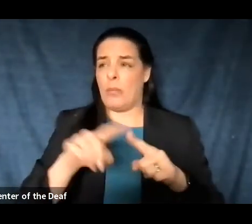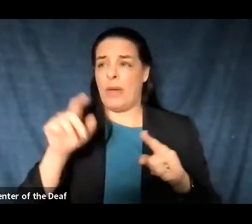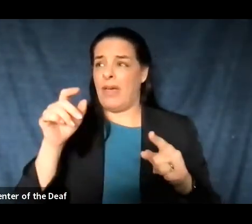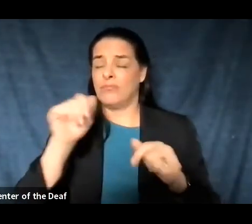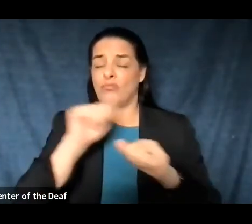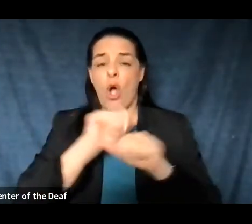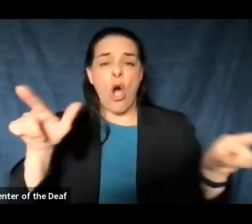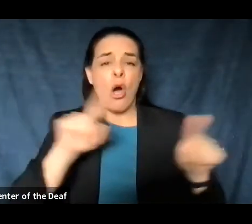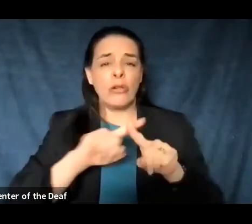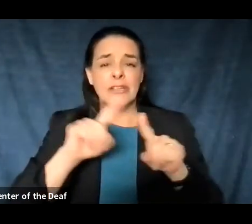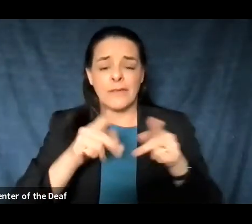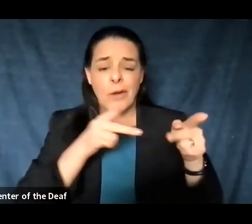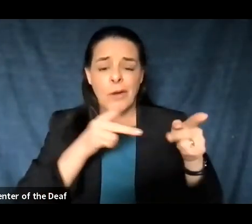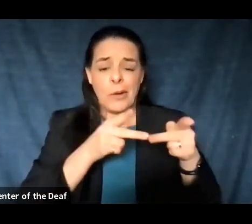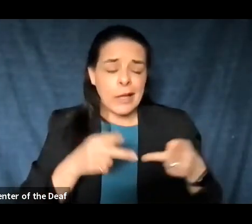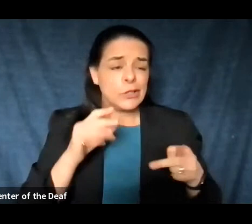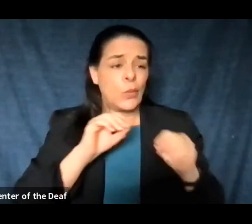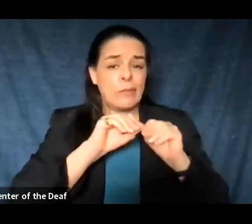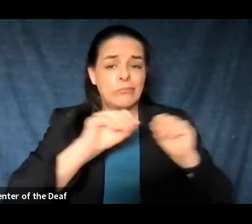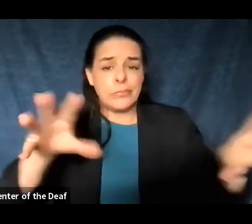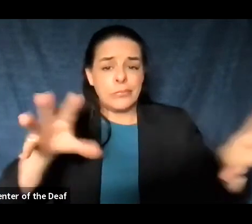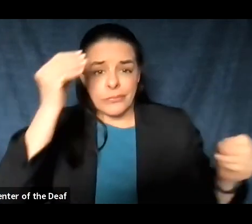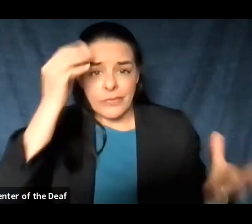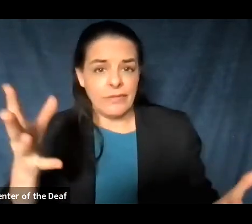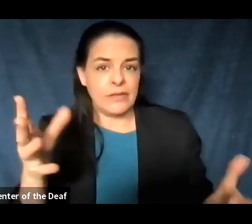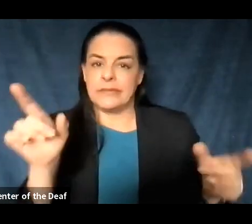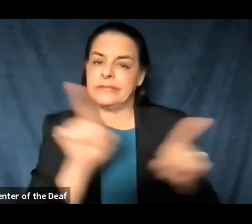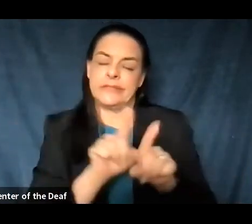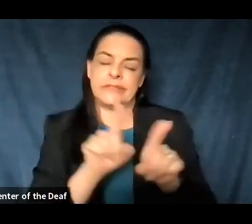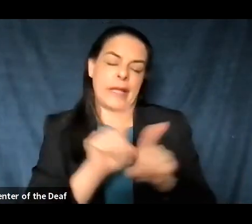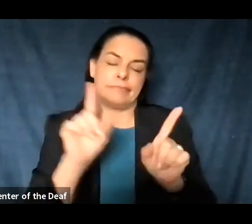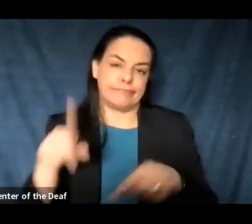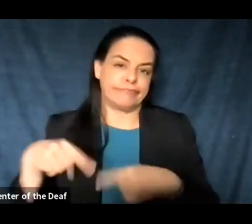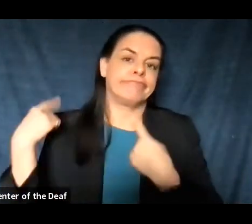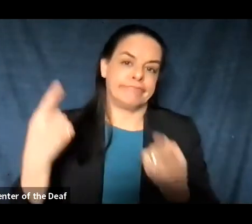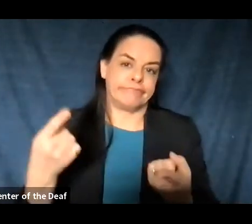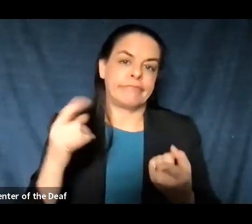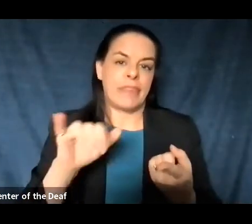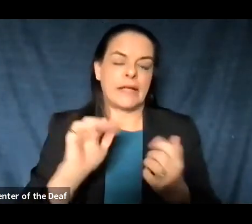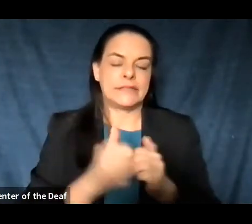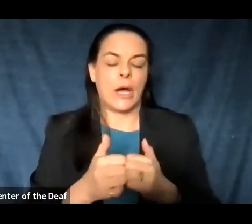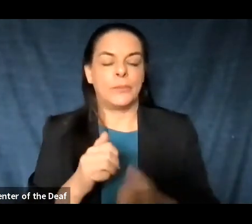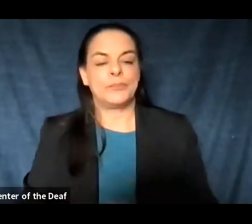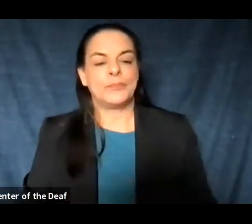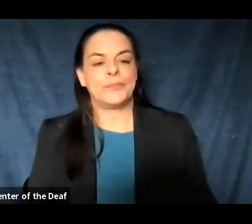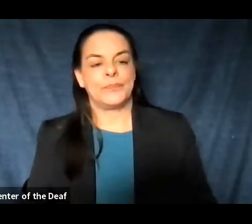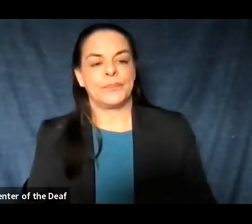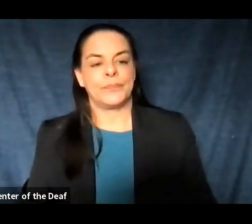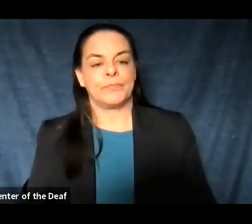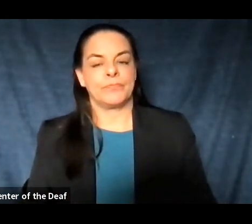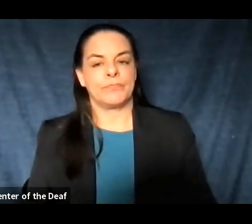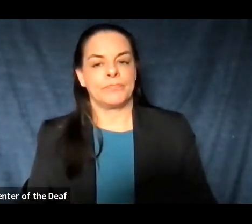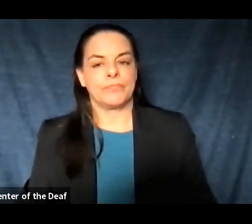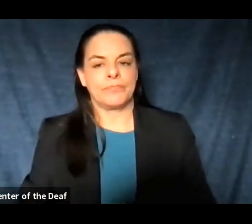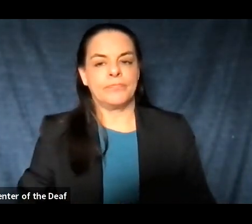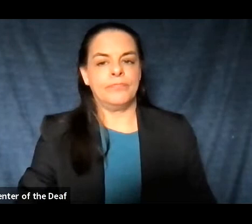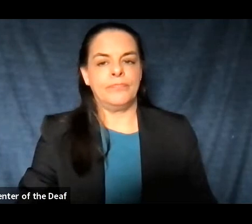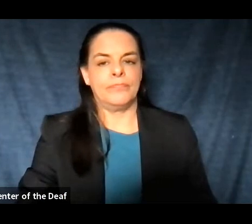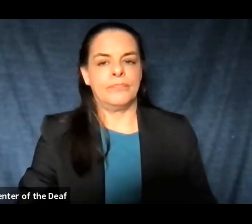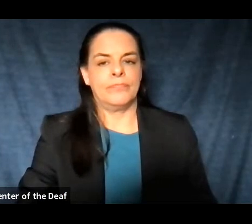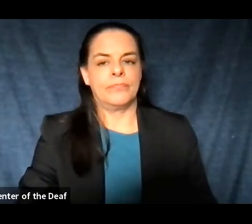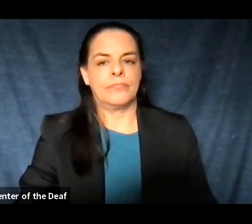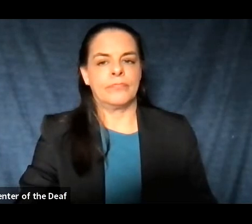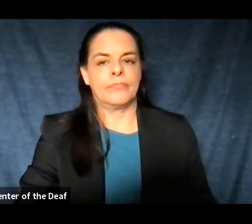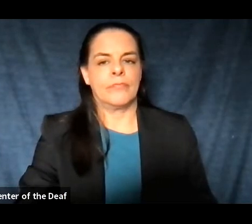there, the website, social media, and our traditional media partners are the ways we notify the public. And another follow-up